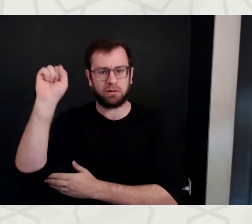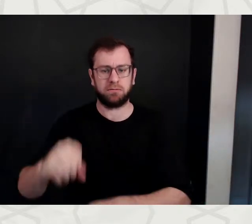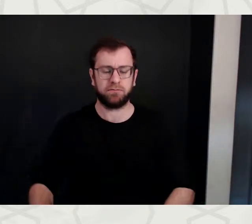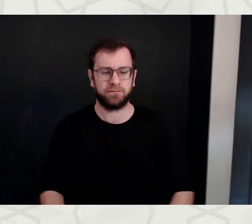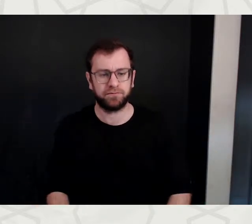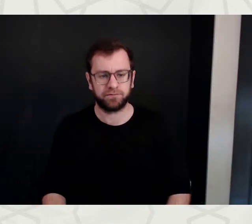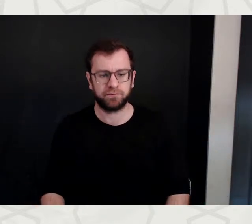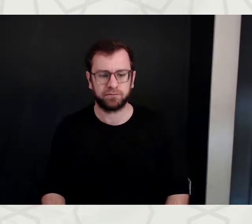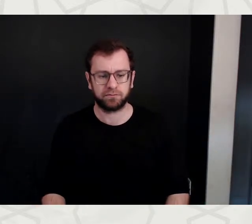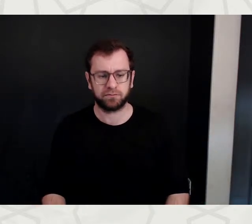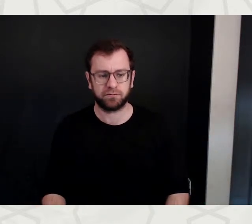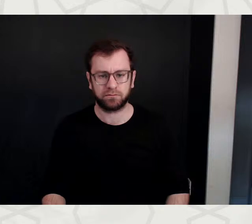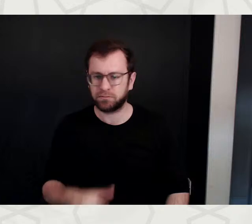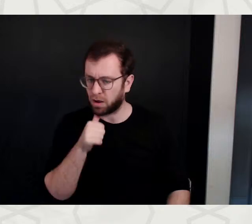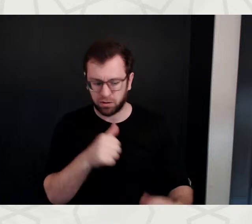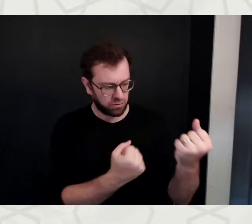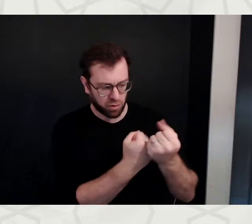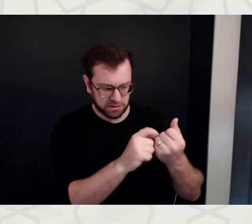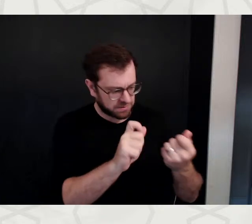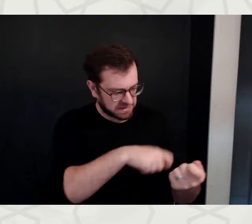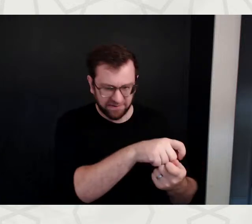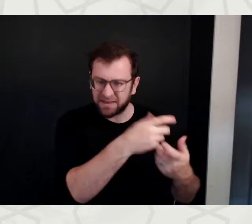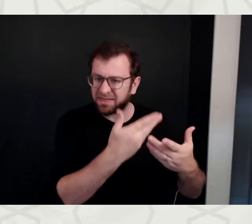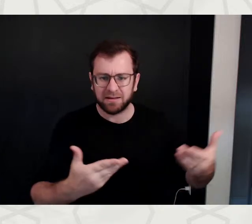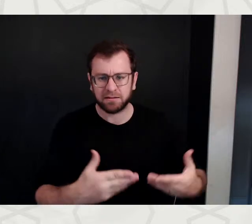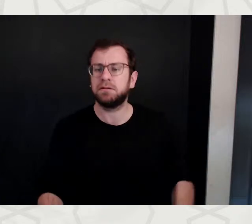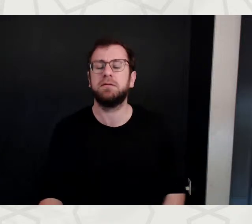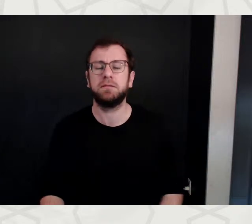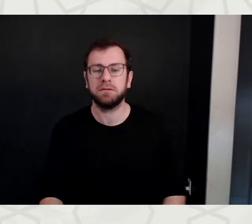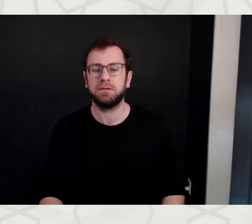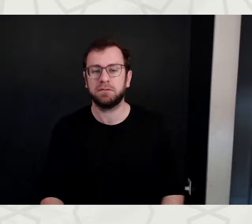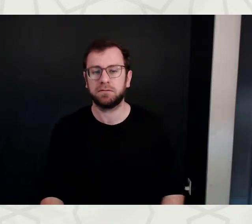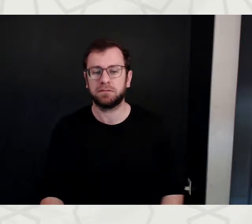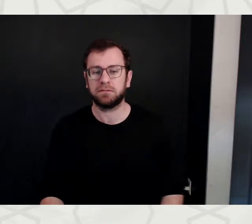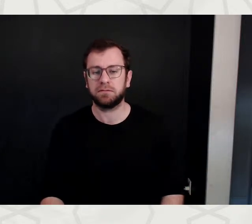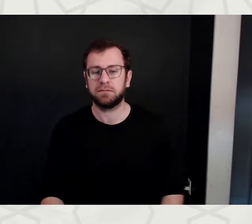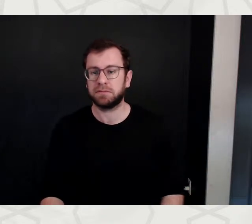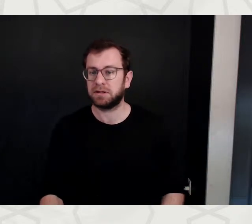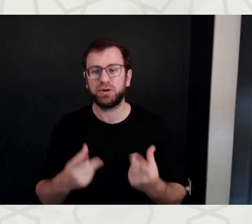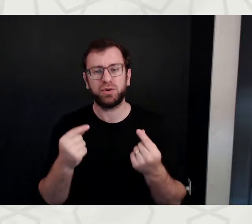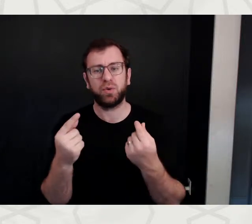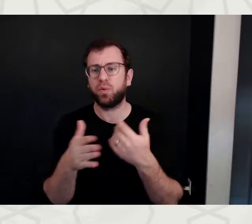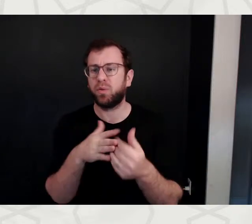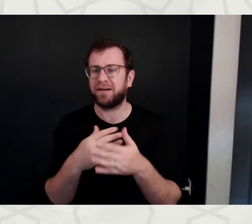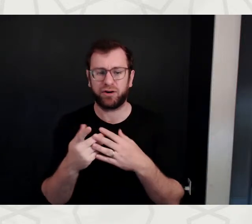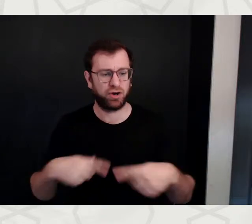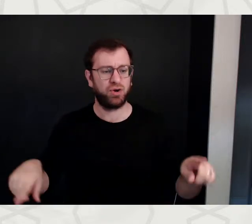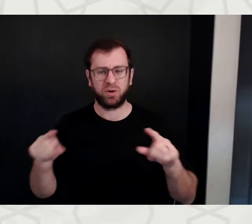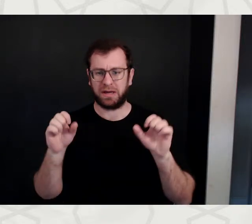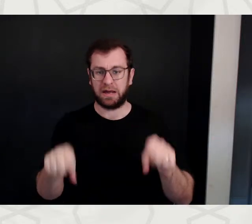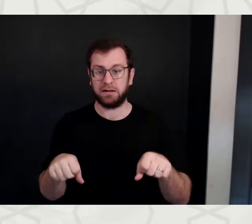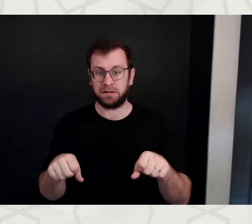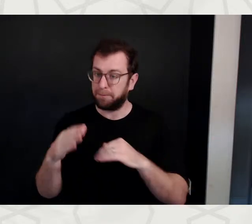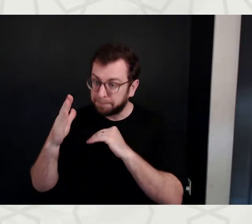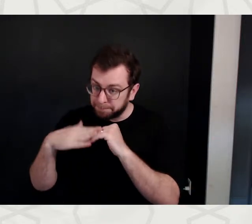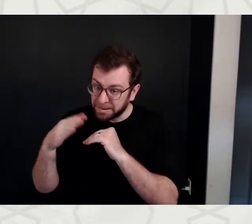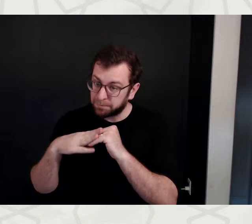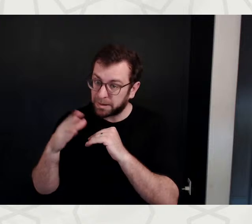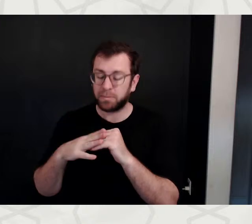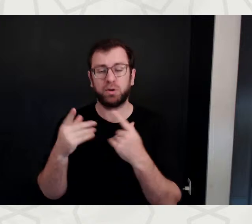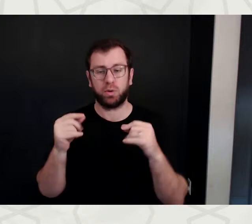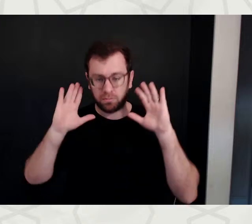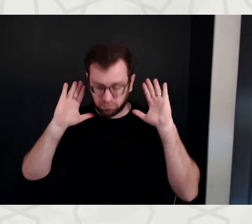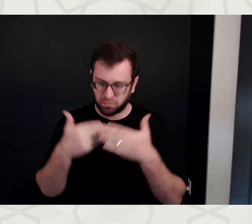Boycott. Do whatever you possibly can. Each individual at least make dua. Do something